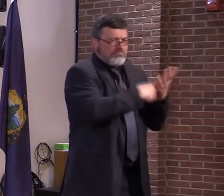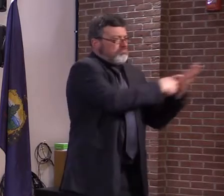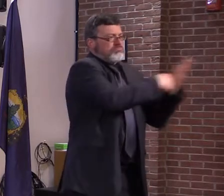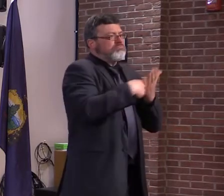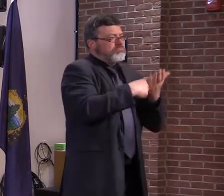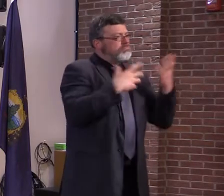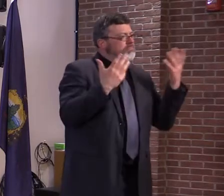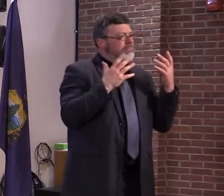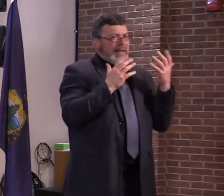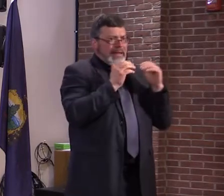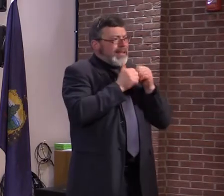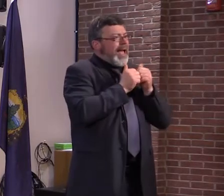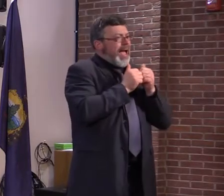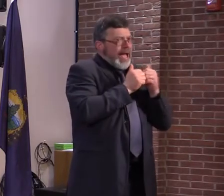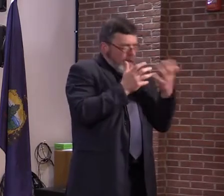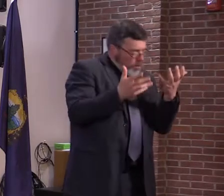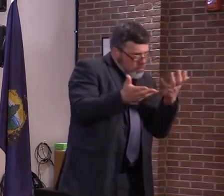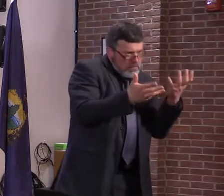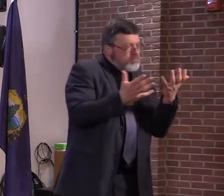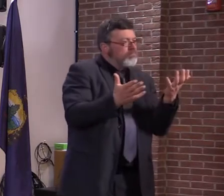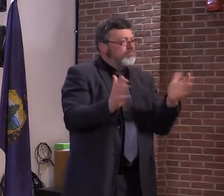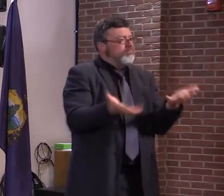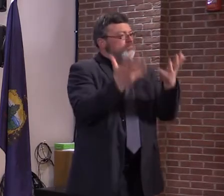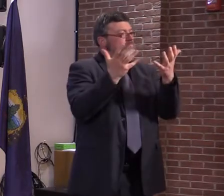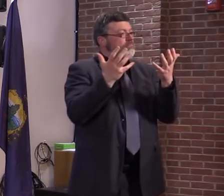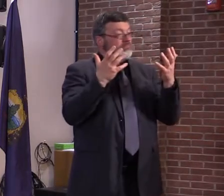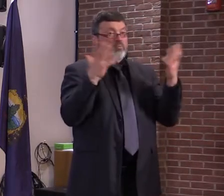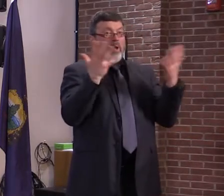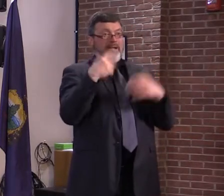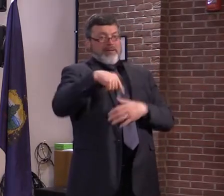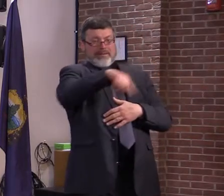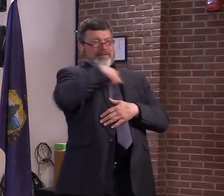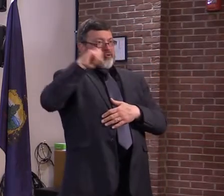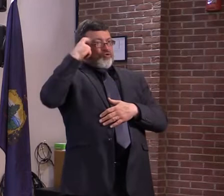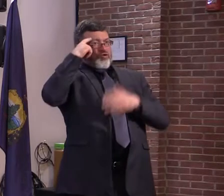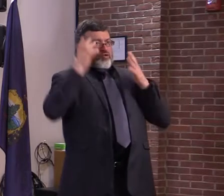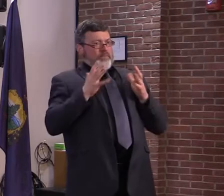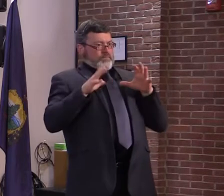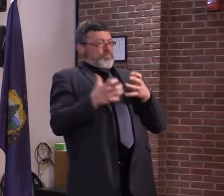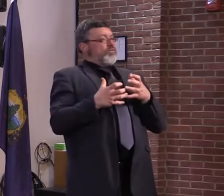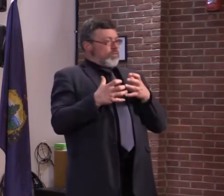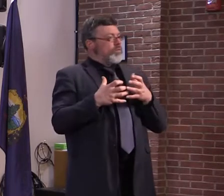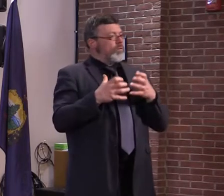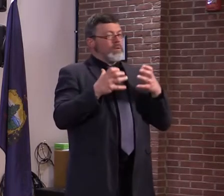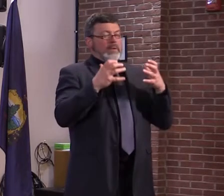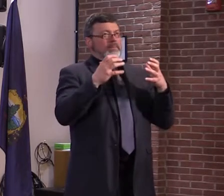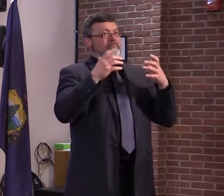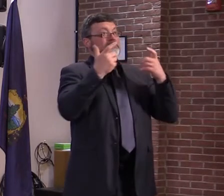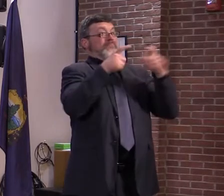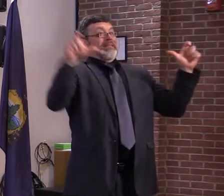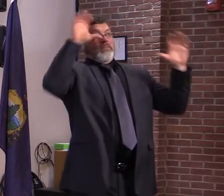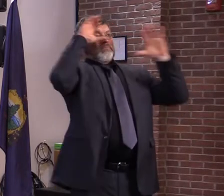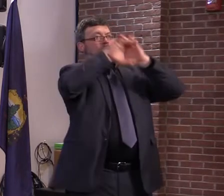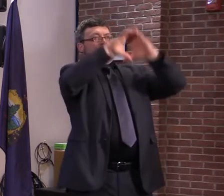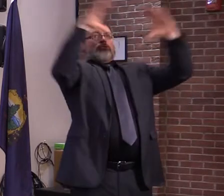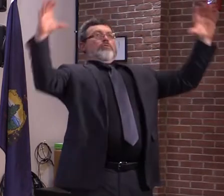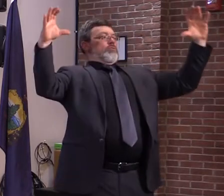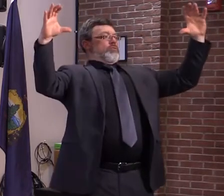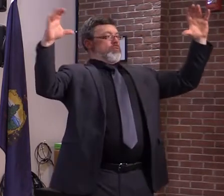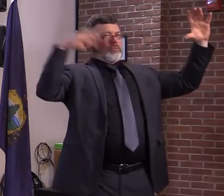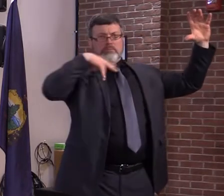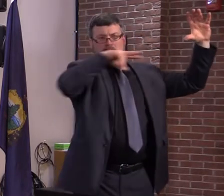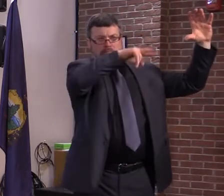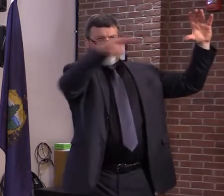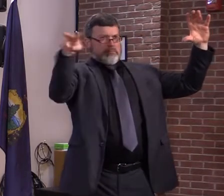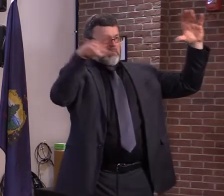segment of all the things that we do, I think we have to look at this more holistically, and I think we're